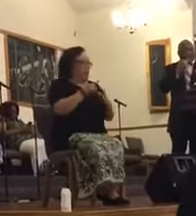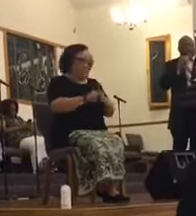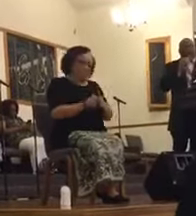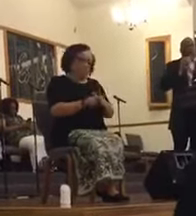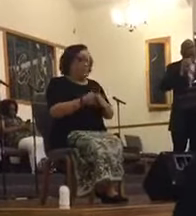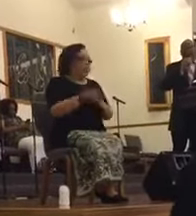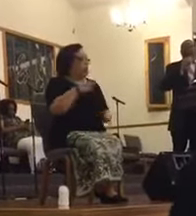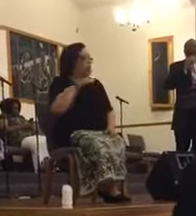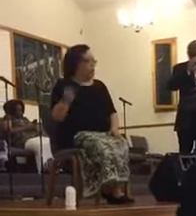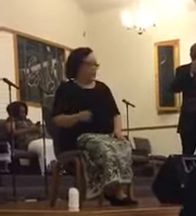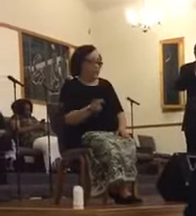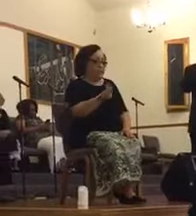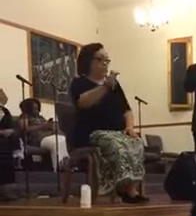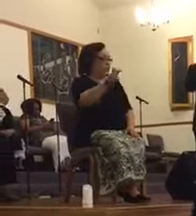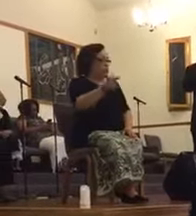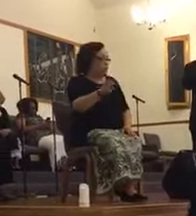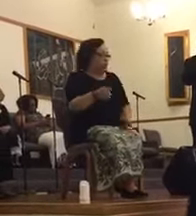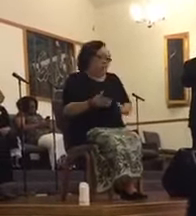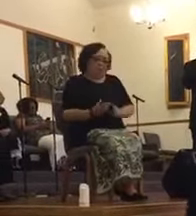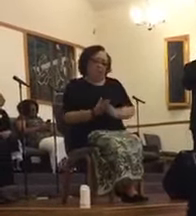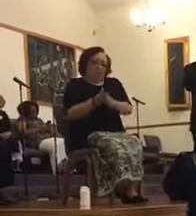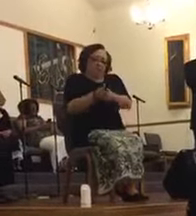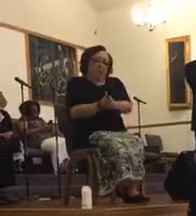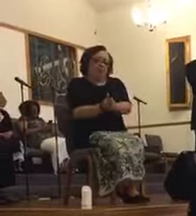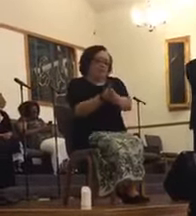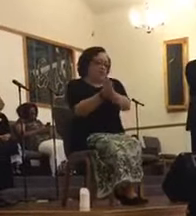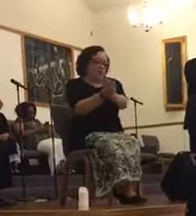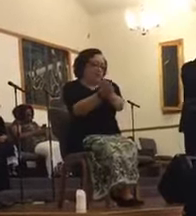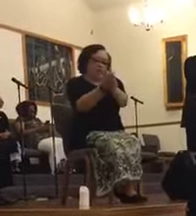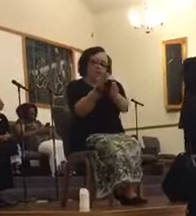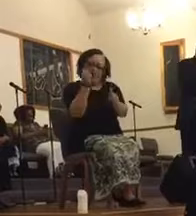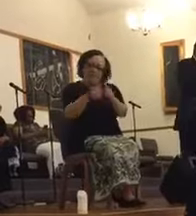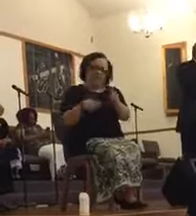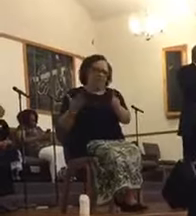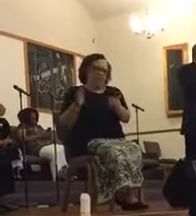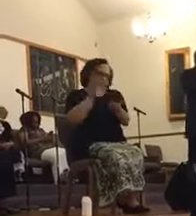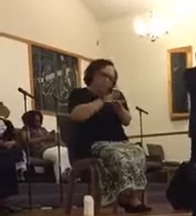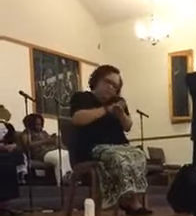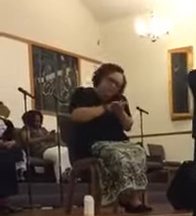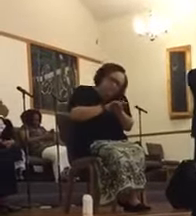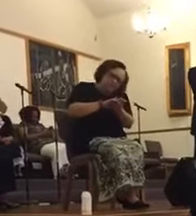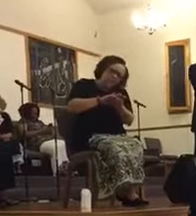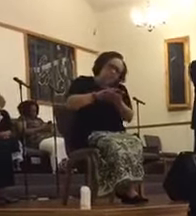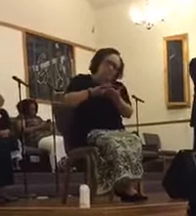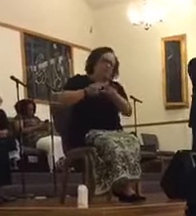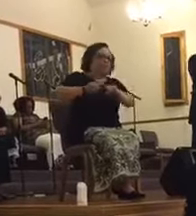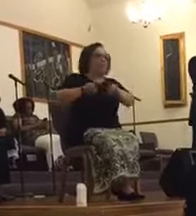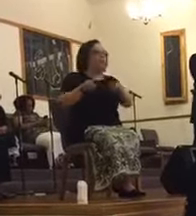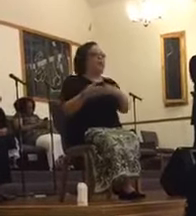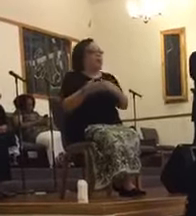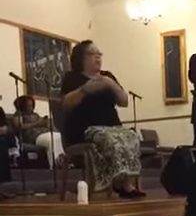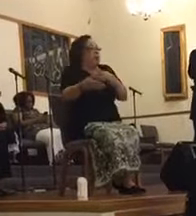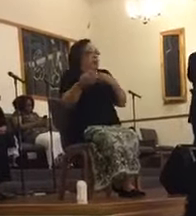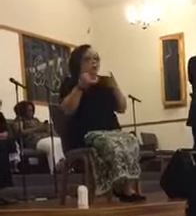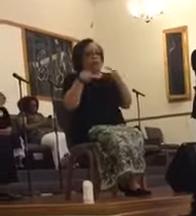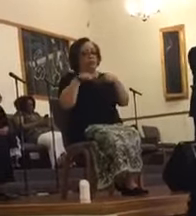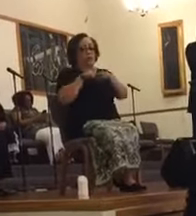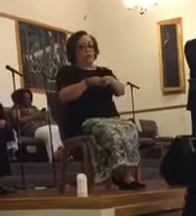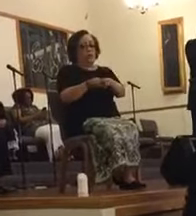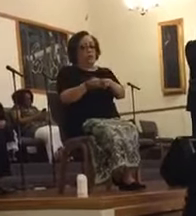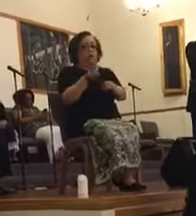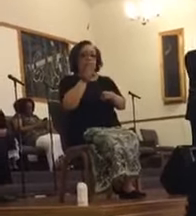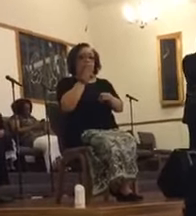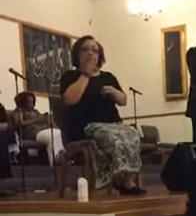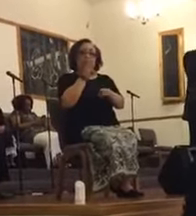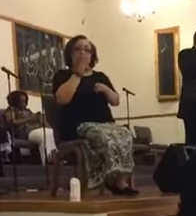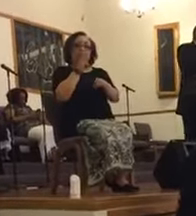and on my way to Rome, we started out, everything was smooth. But then after a while, the waters got rough. Anybody